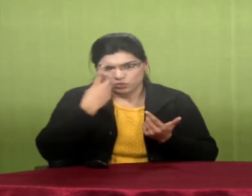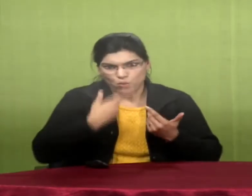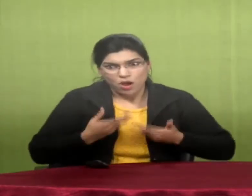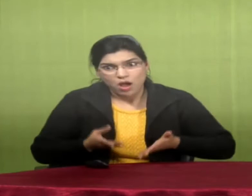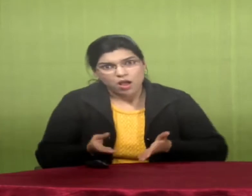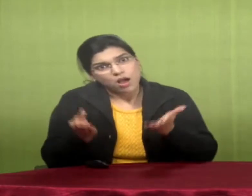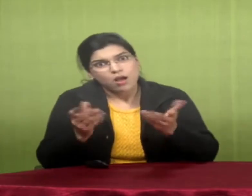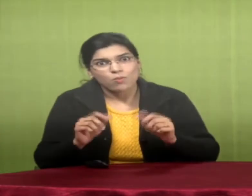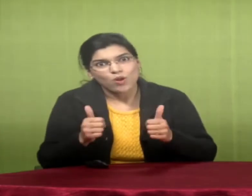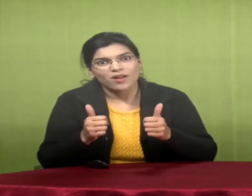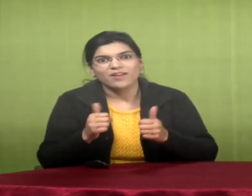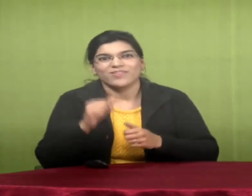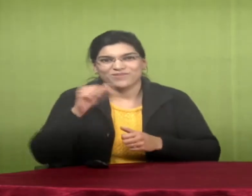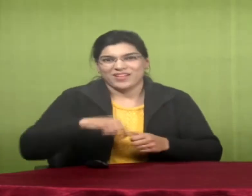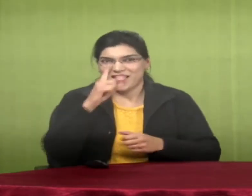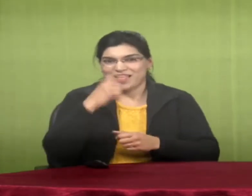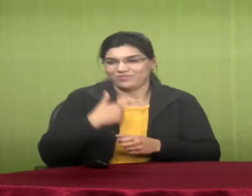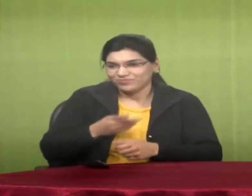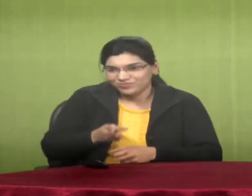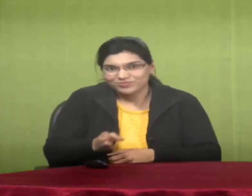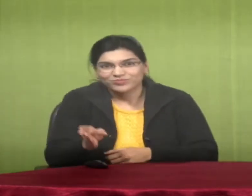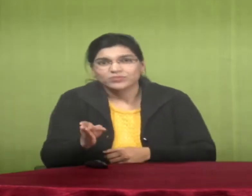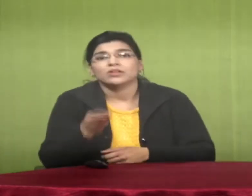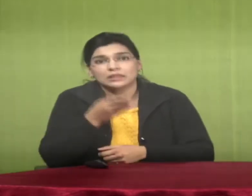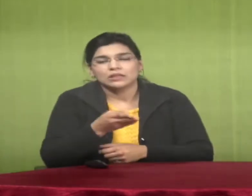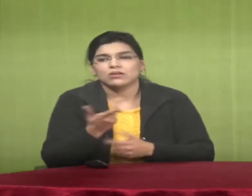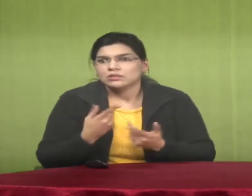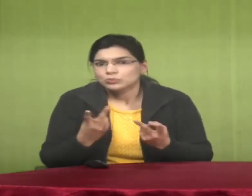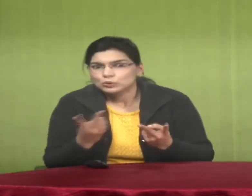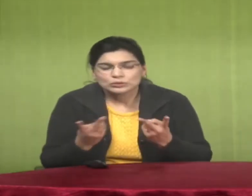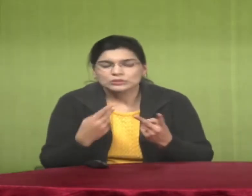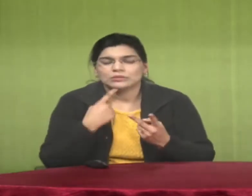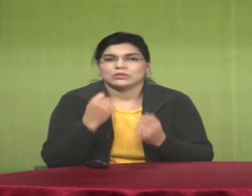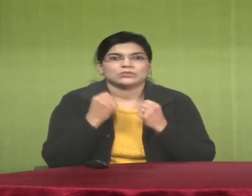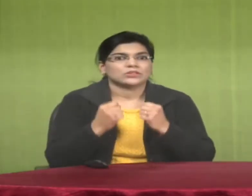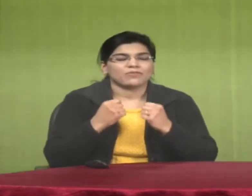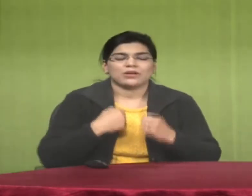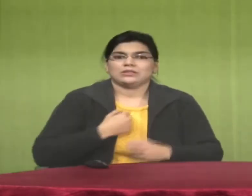Here, two roads are meant, two ways of life.